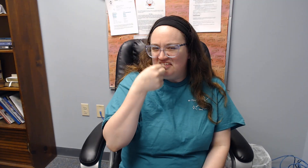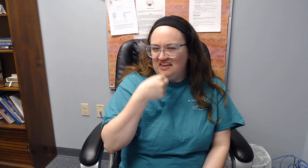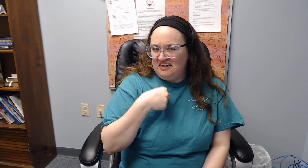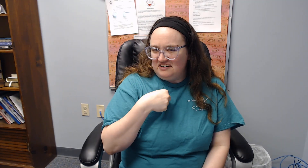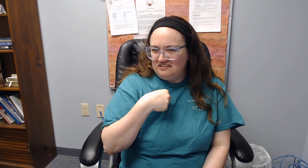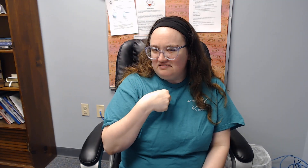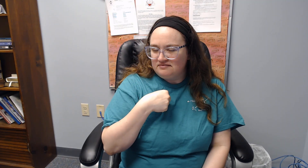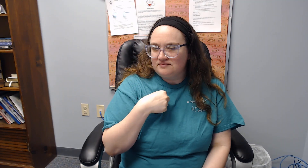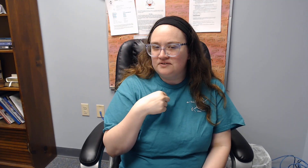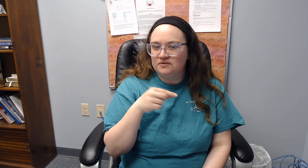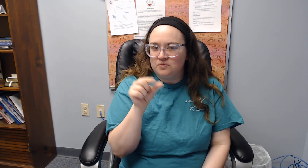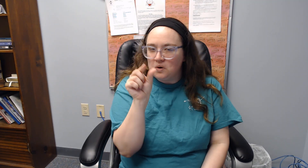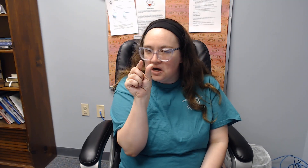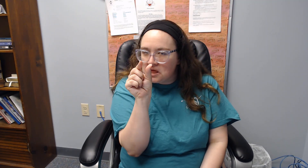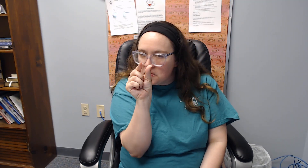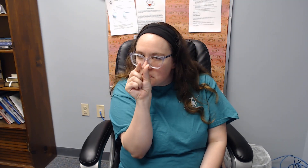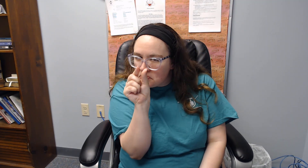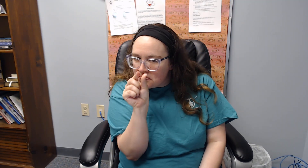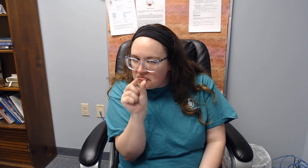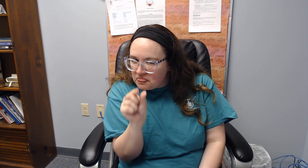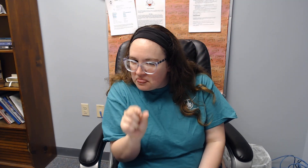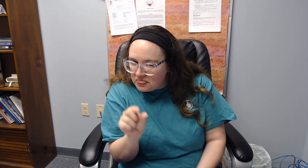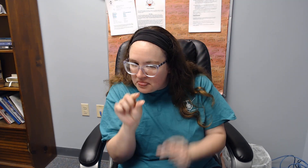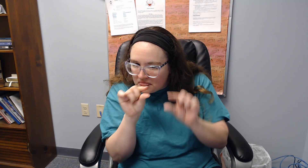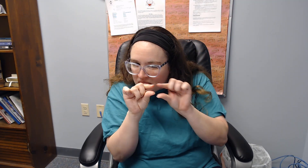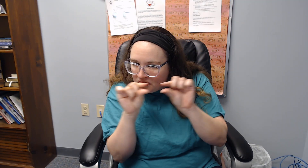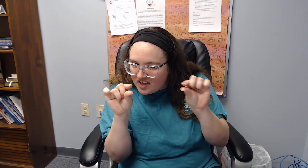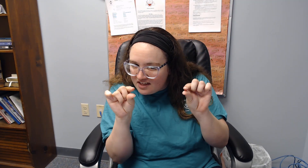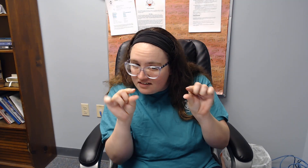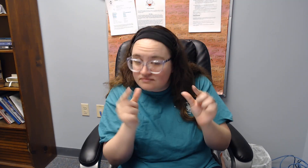Thin or thin.